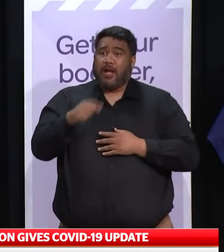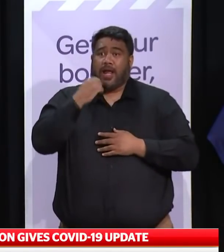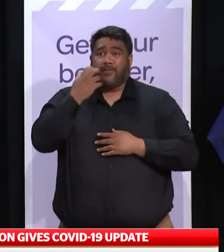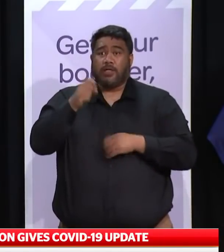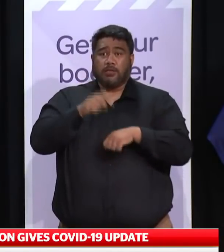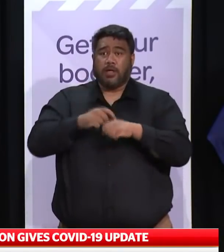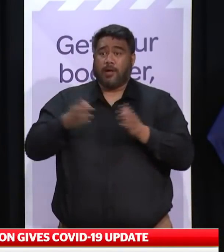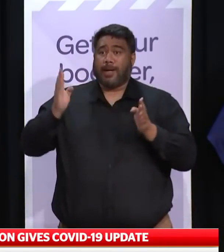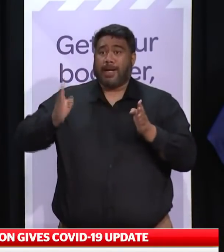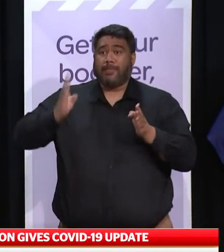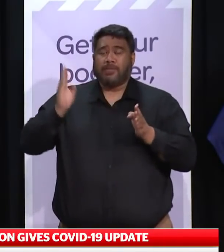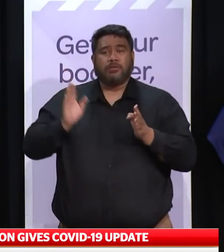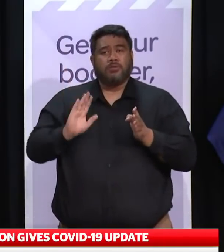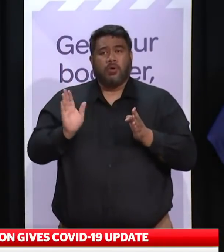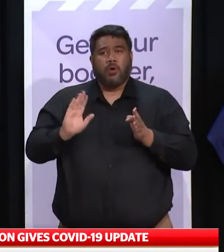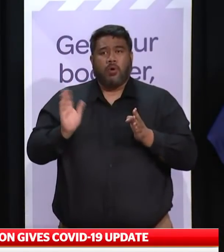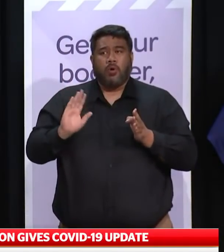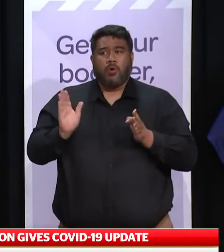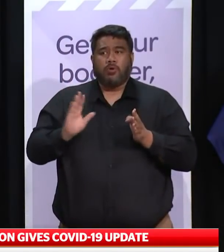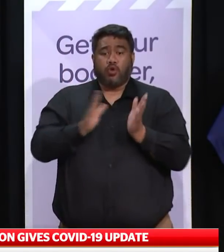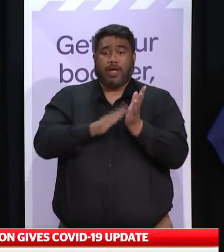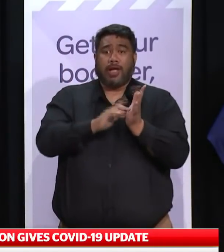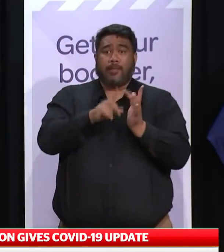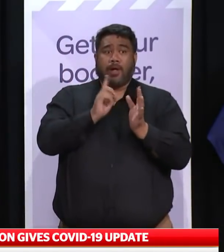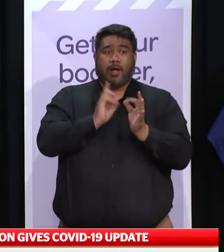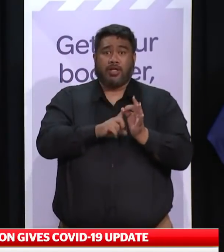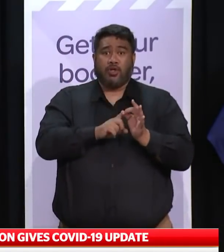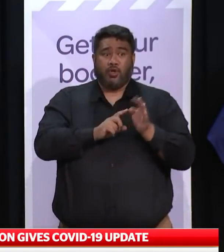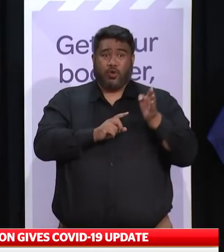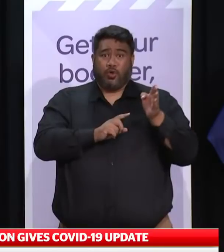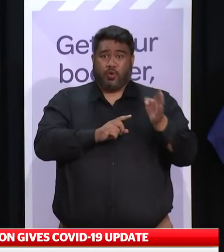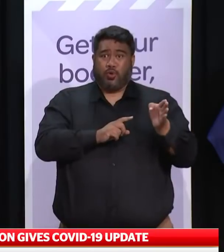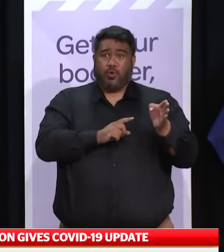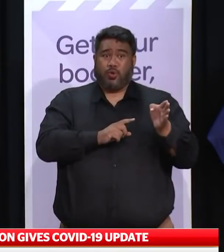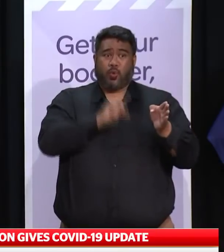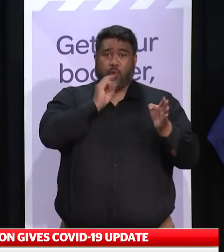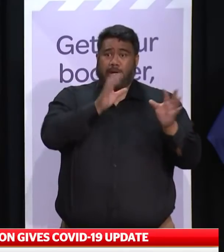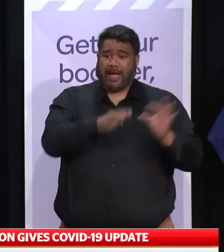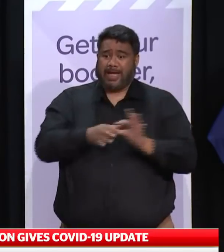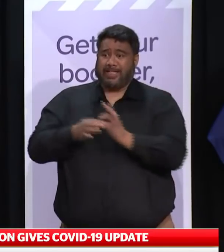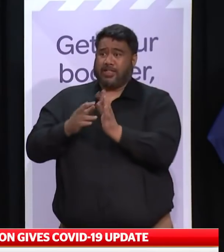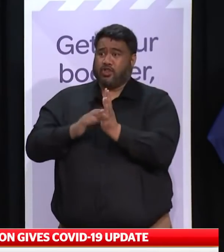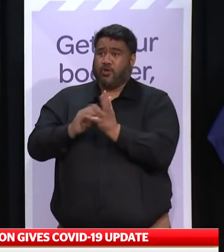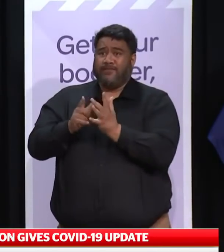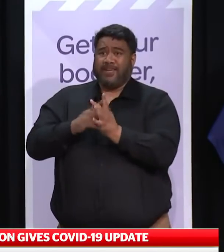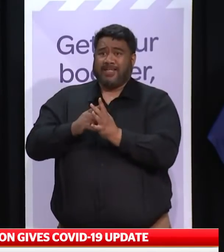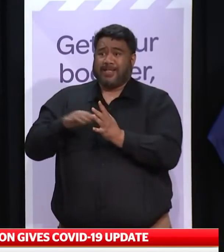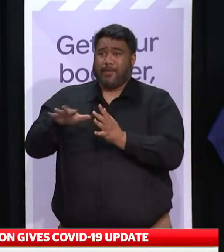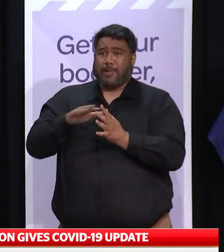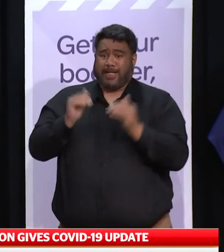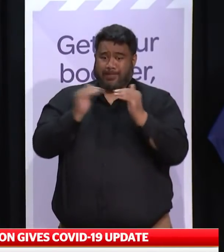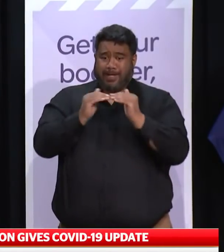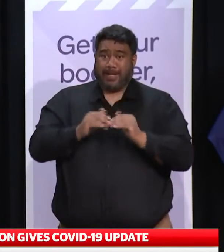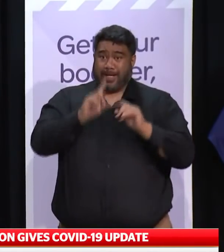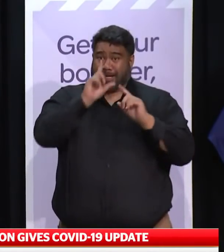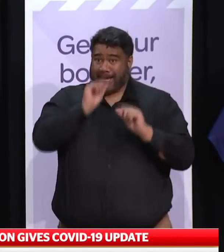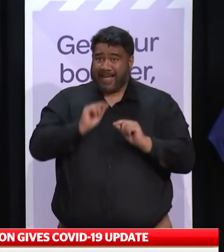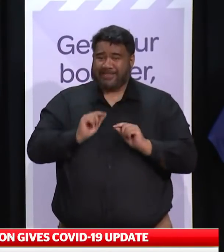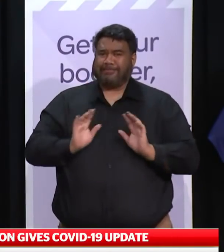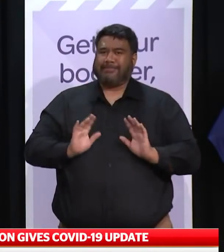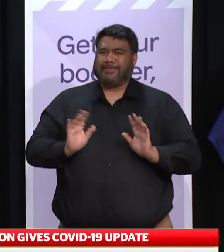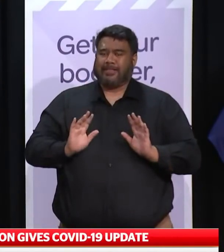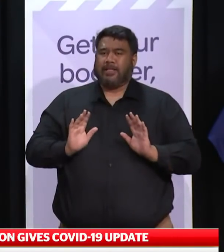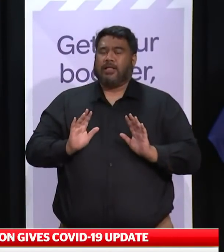to attach to them, so therefore an MIQ spot won't necessarily be attached to a visa spot. What we have tried to do is make sure that